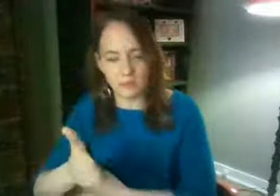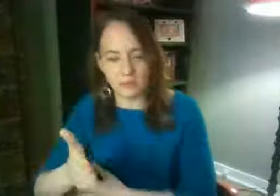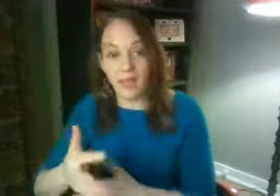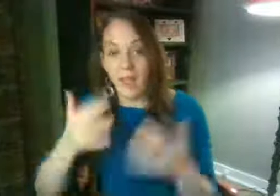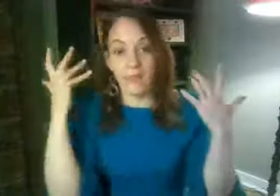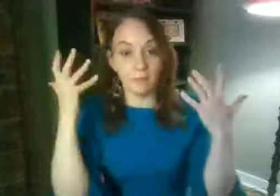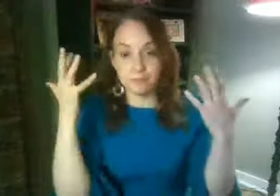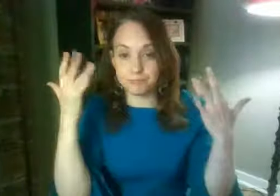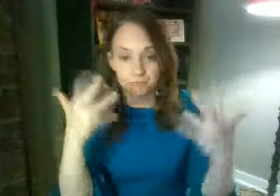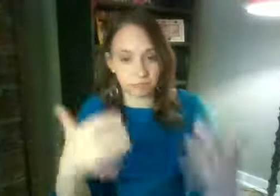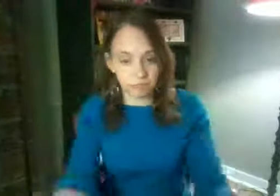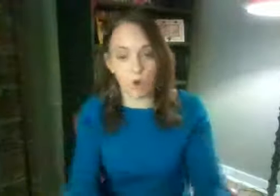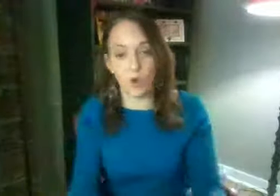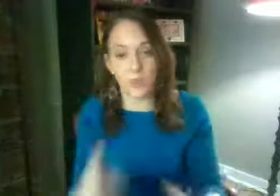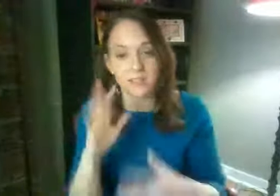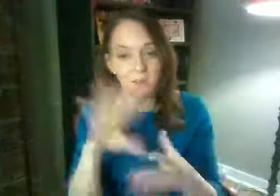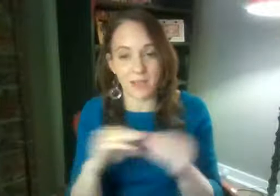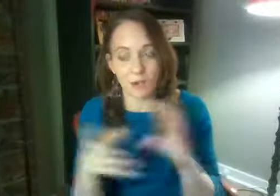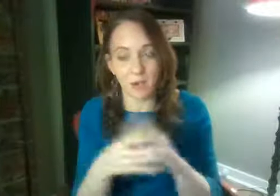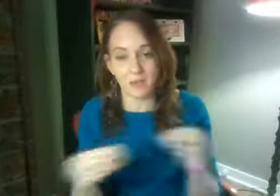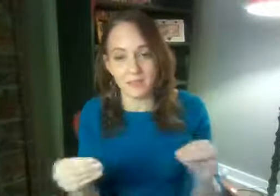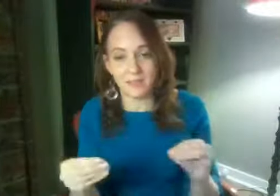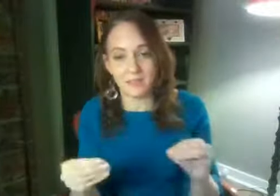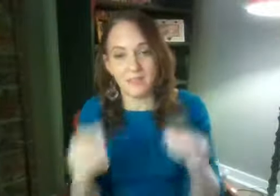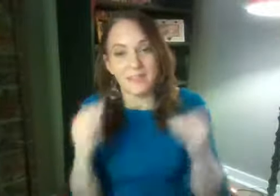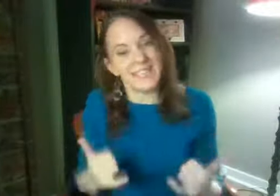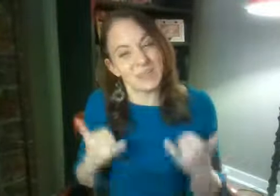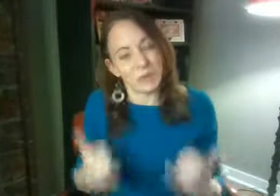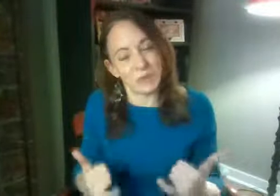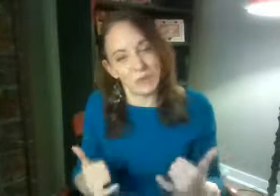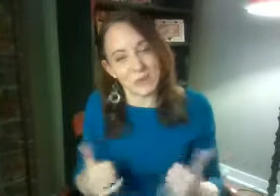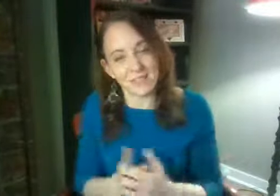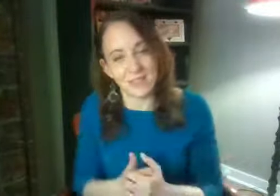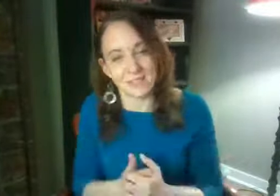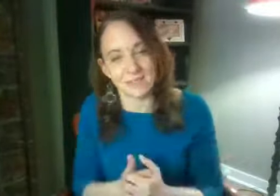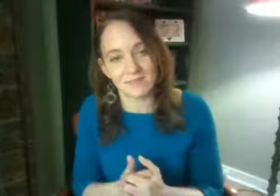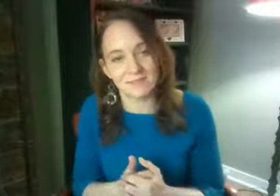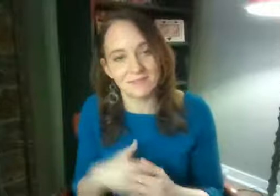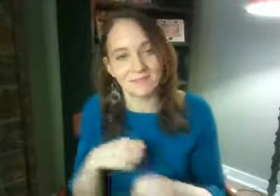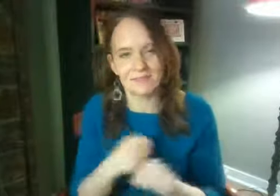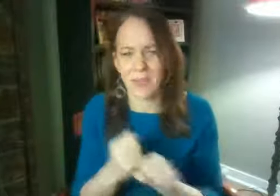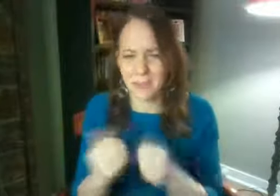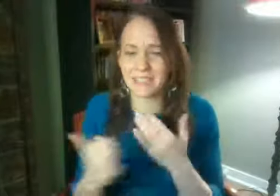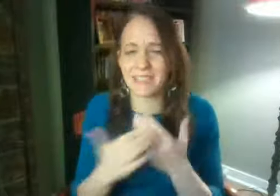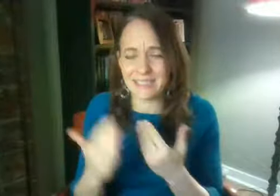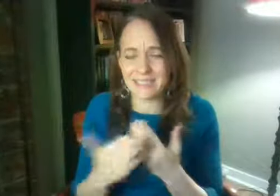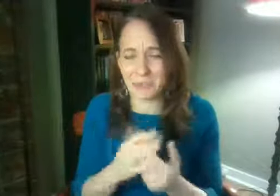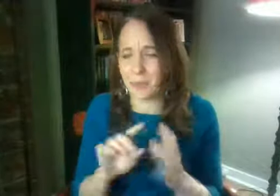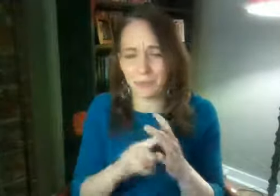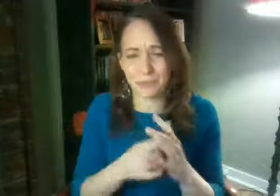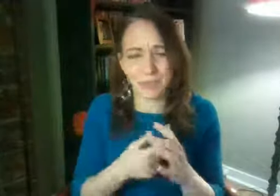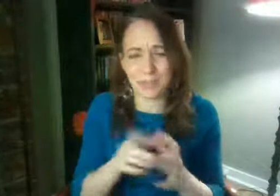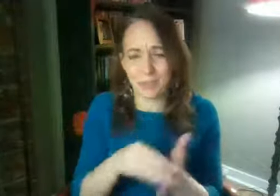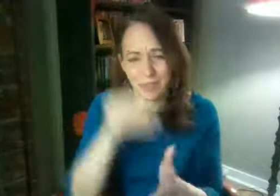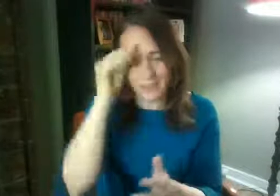will, and then the whole rest of my story is told in the present tense. That makes it easier when you're first learning,